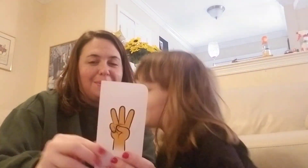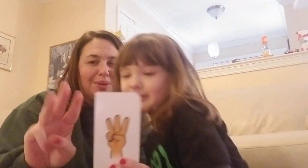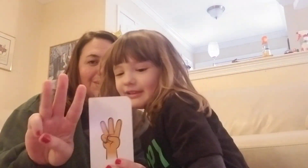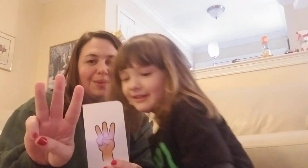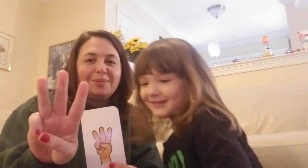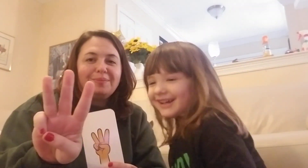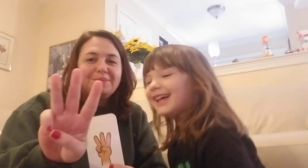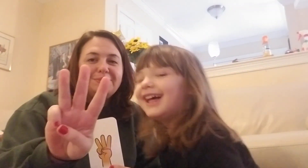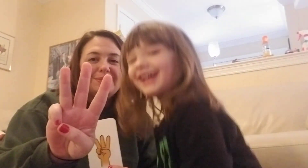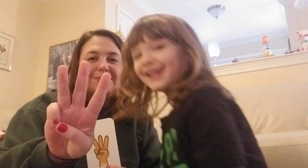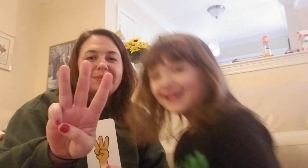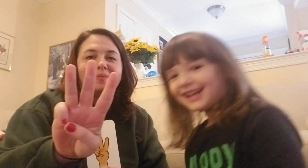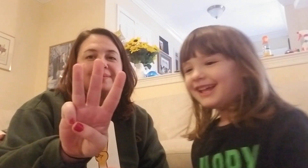W.